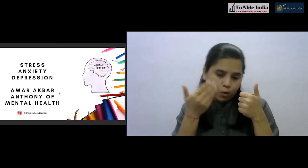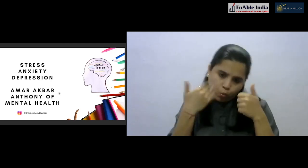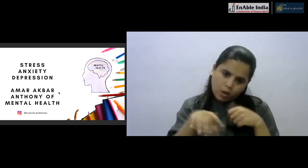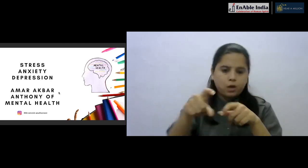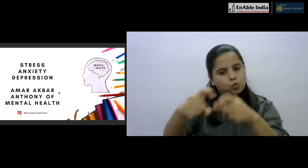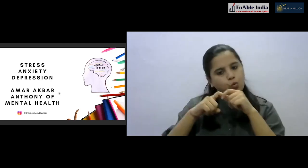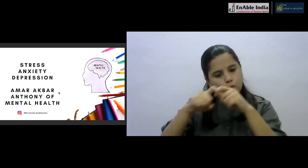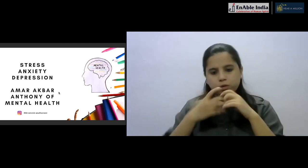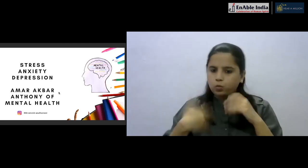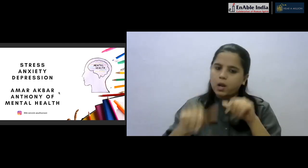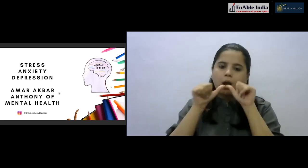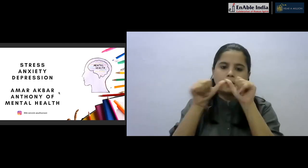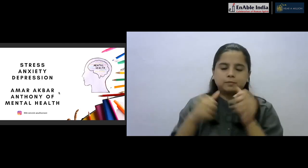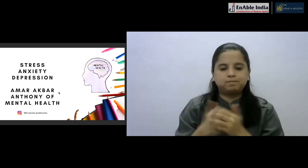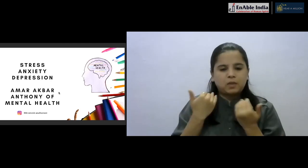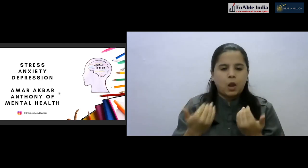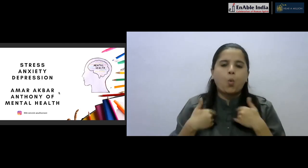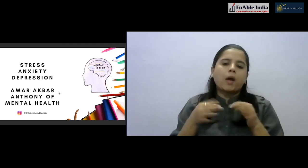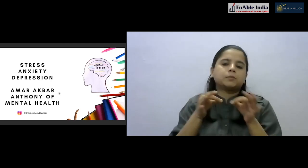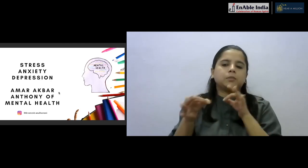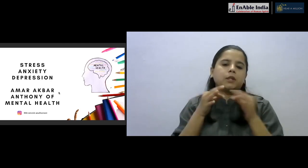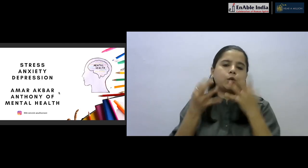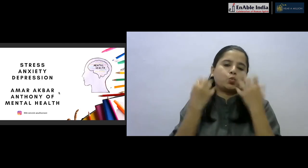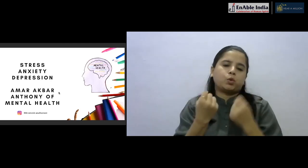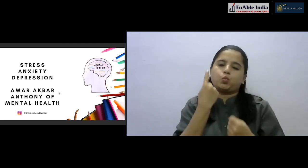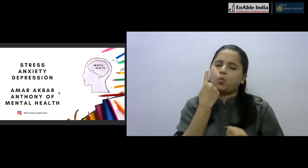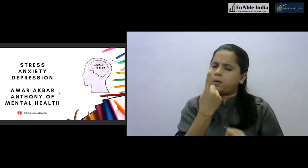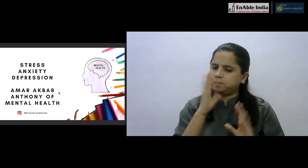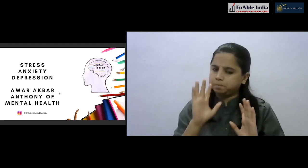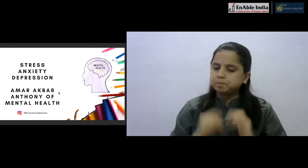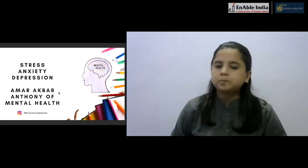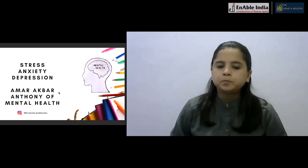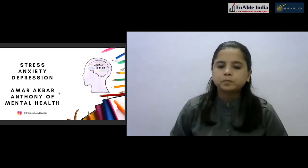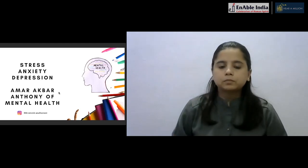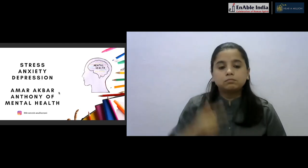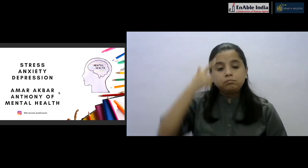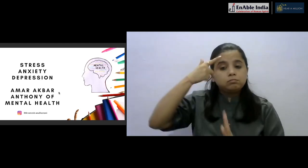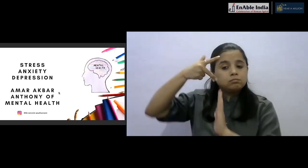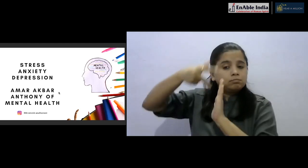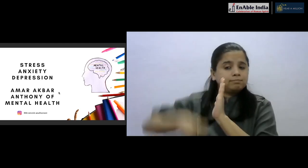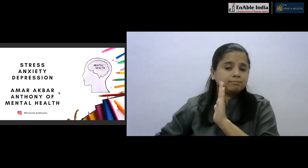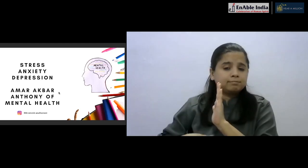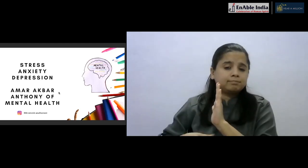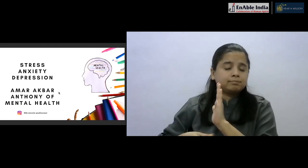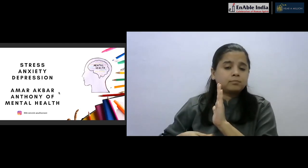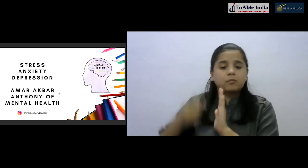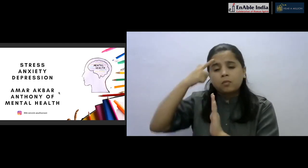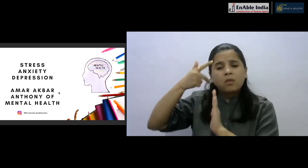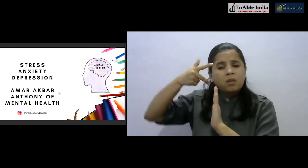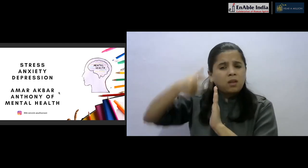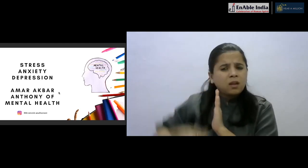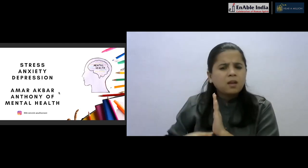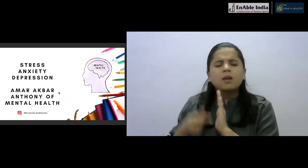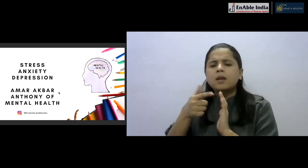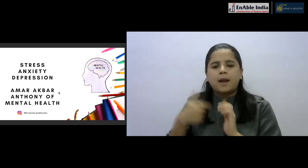uh, I have to explain one thing about depression. Now, when we talk